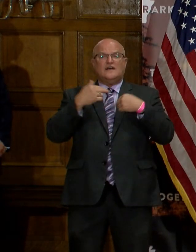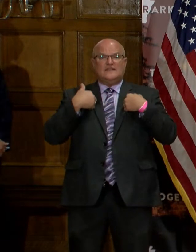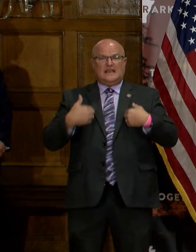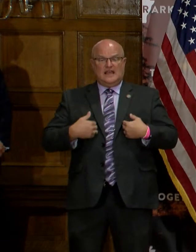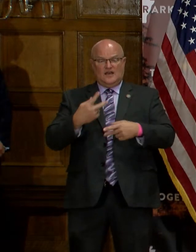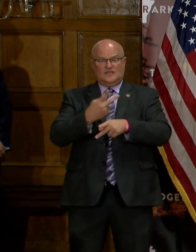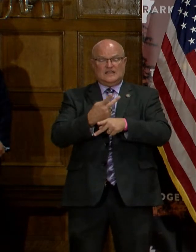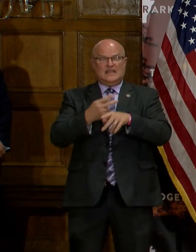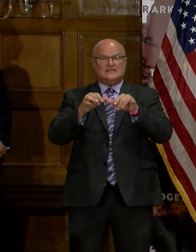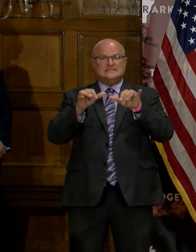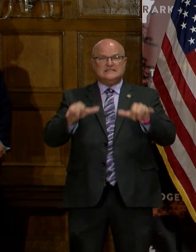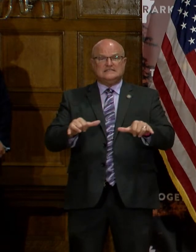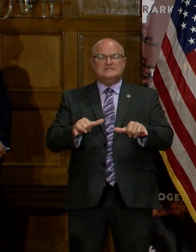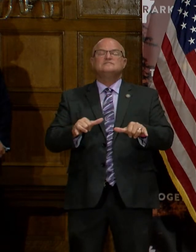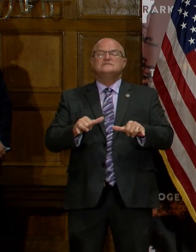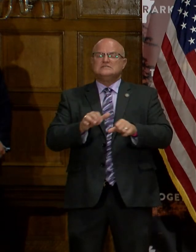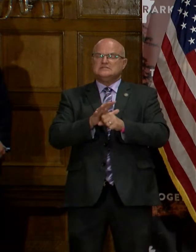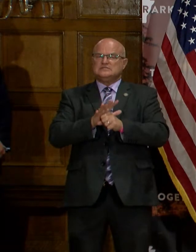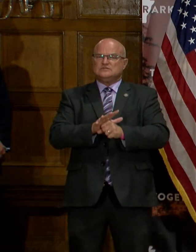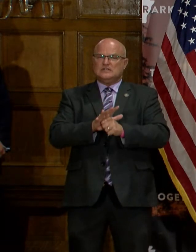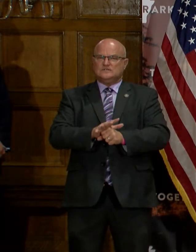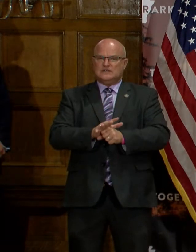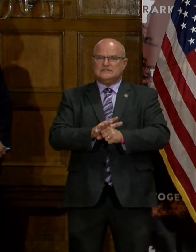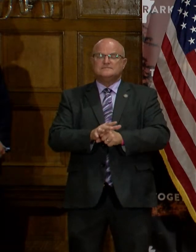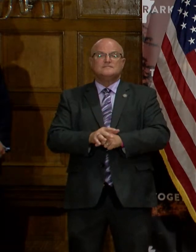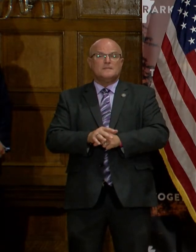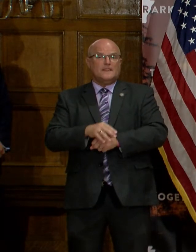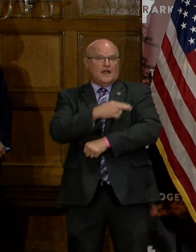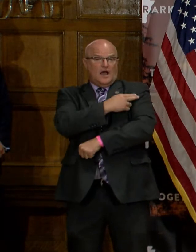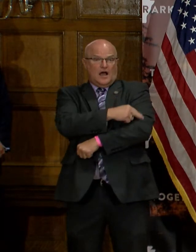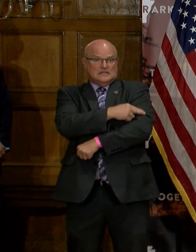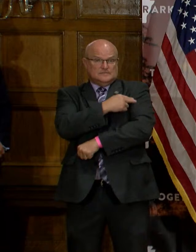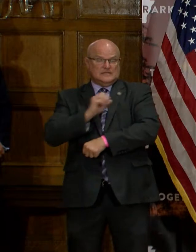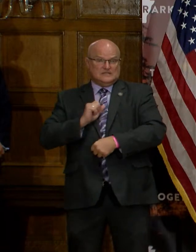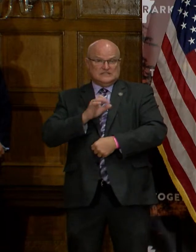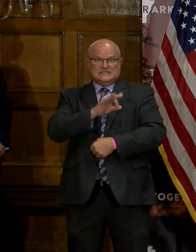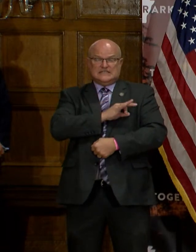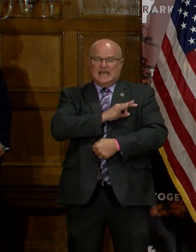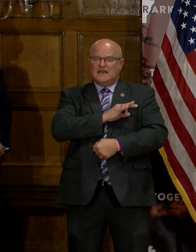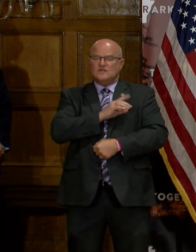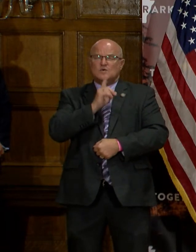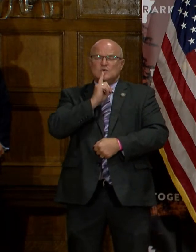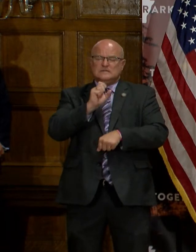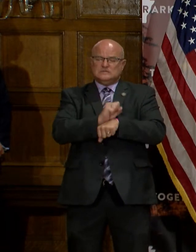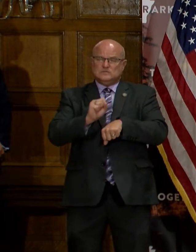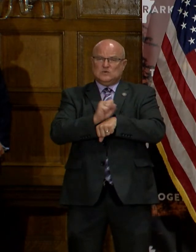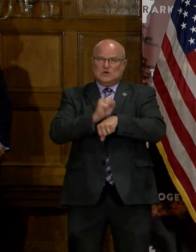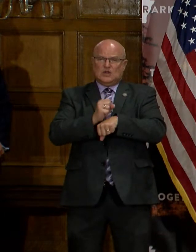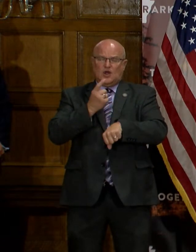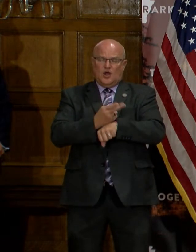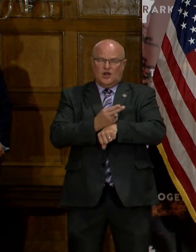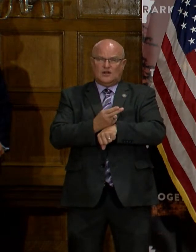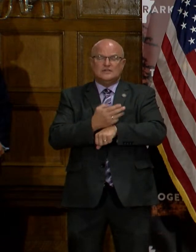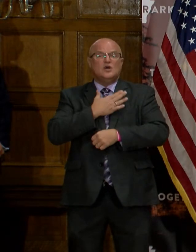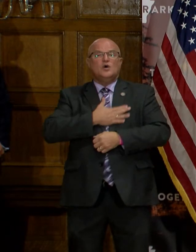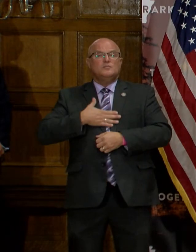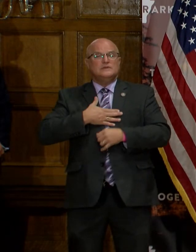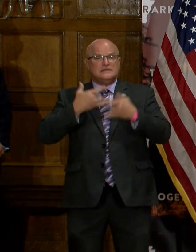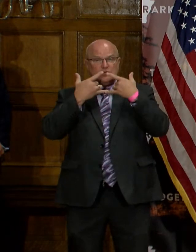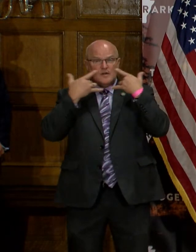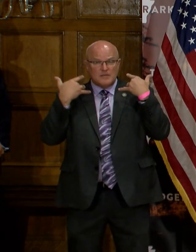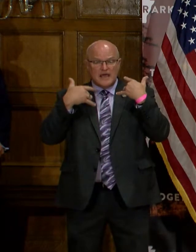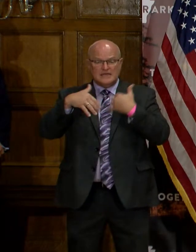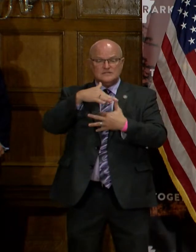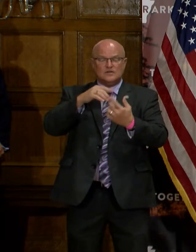felt. Hospitals are stretched thin in some areas, and we ask that you please adhere to the safety measures, again, of wearing a mask, social